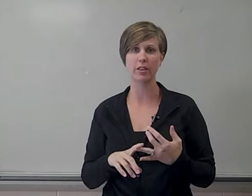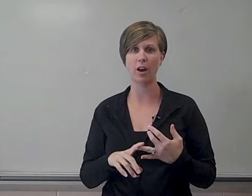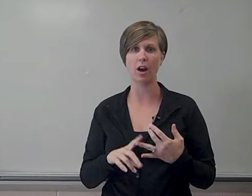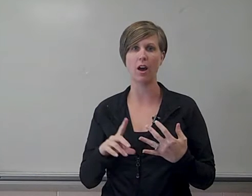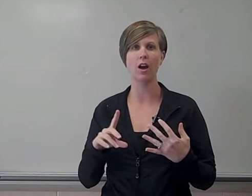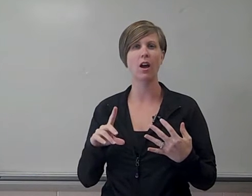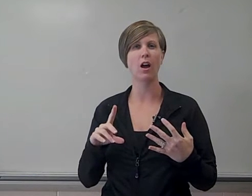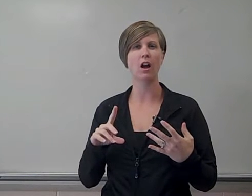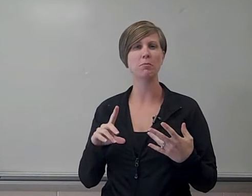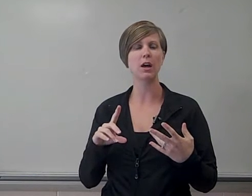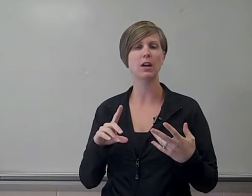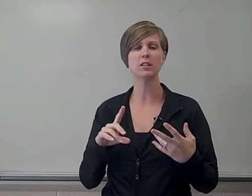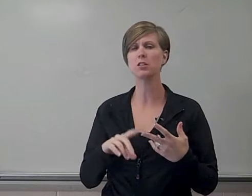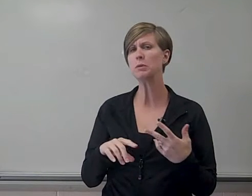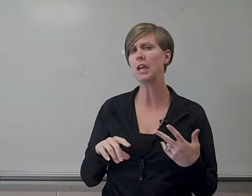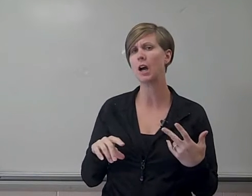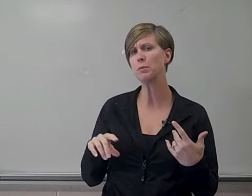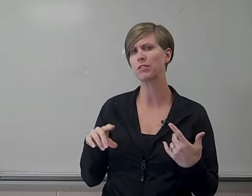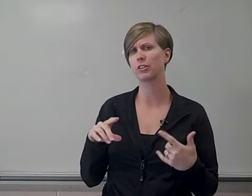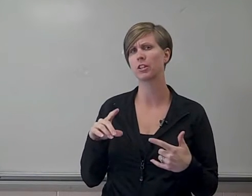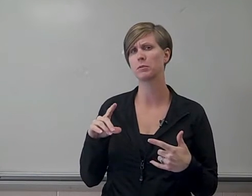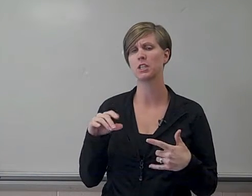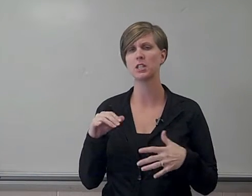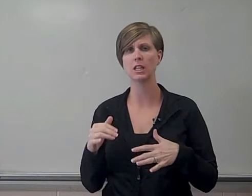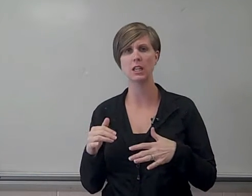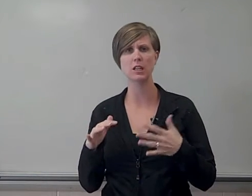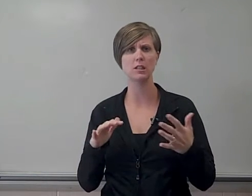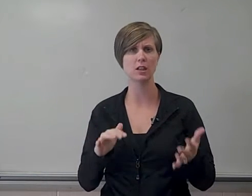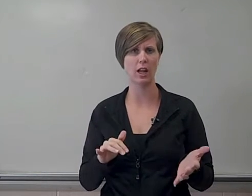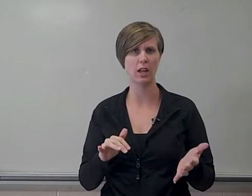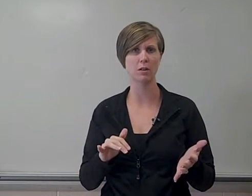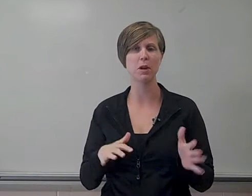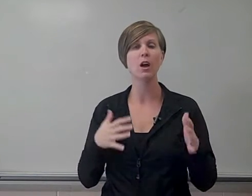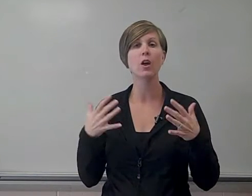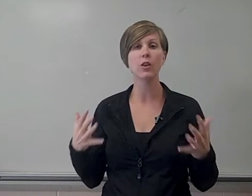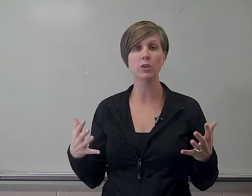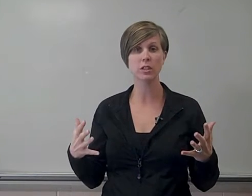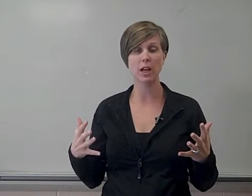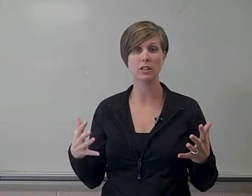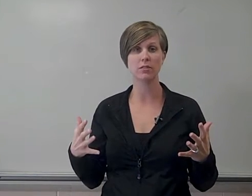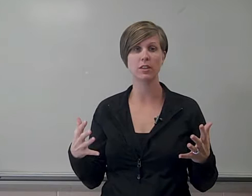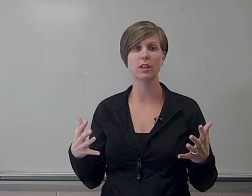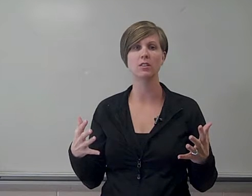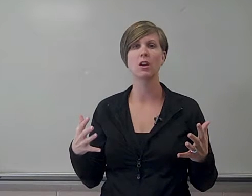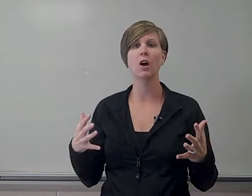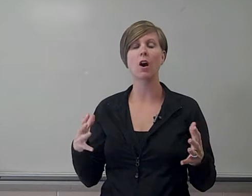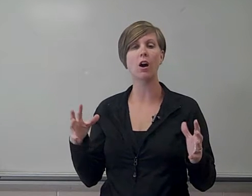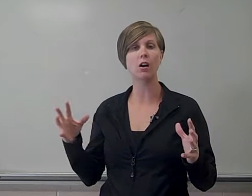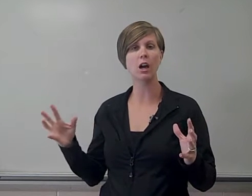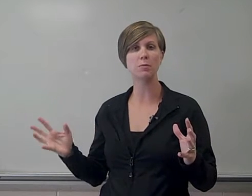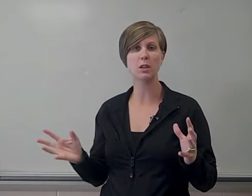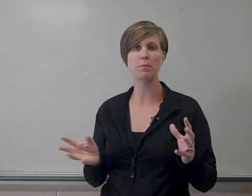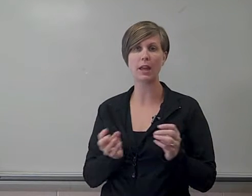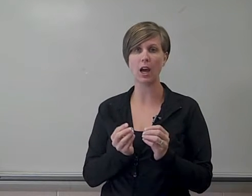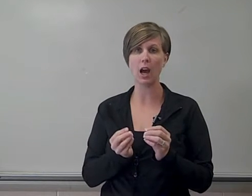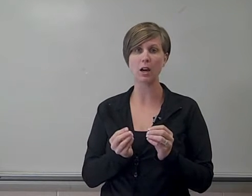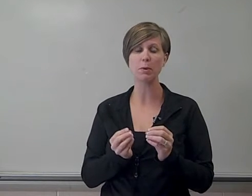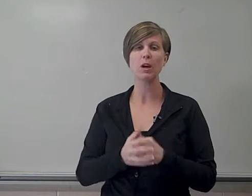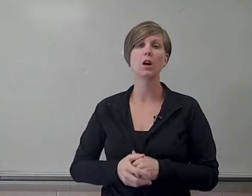the, to be helping verbs such as is and am, those kinds of things all help to make up